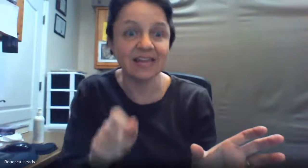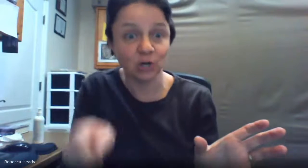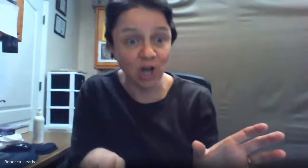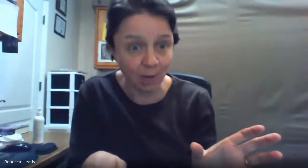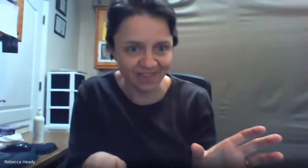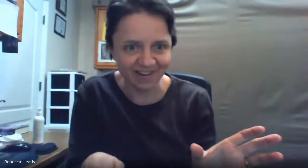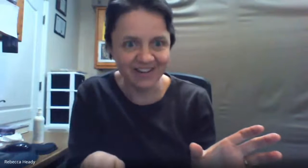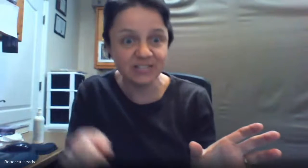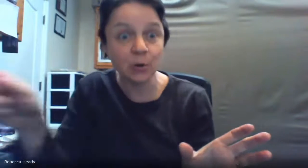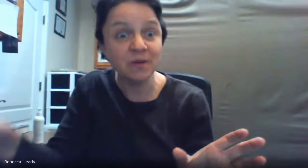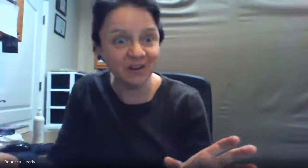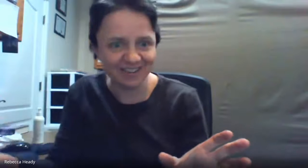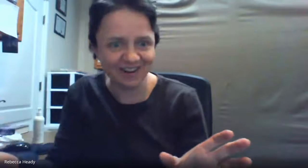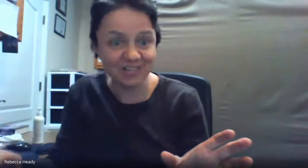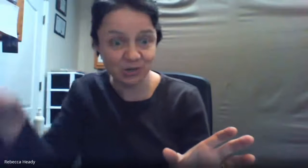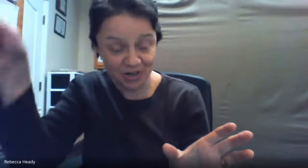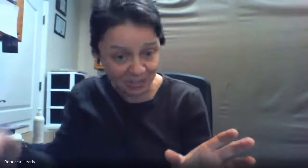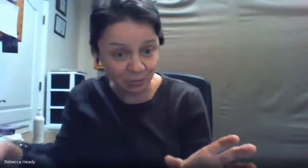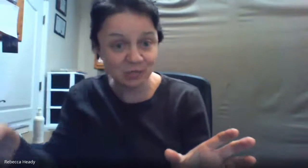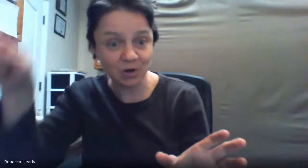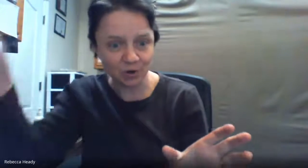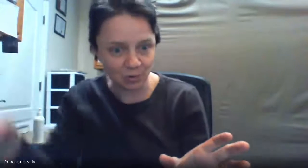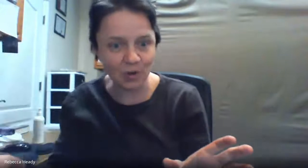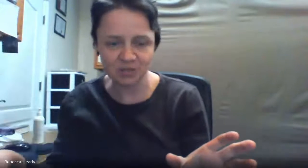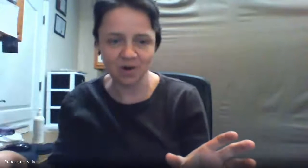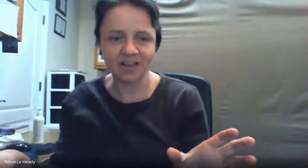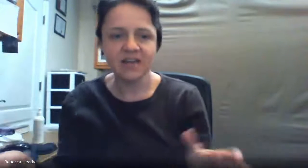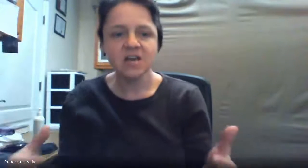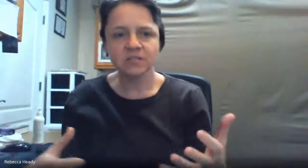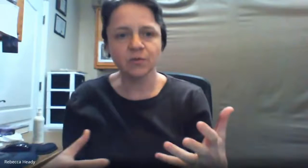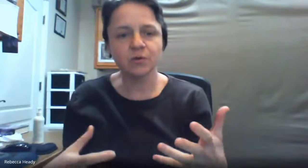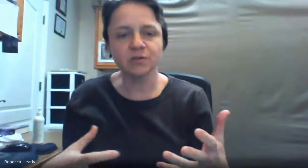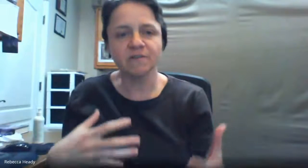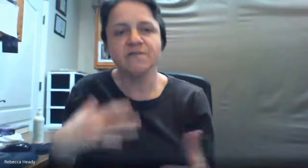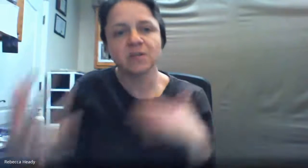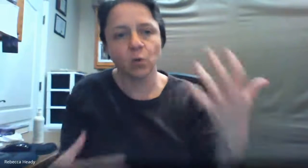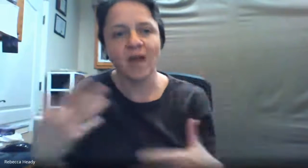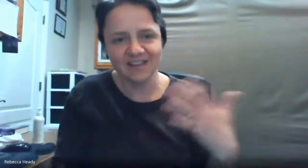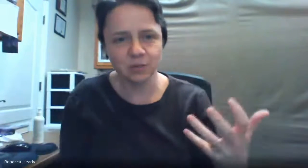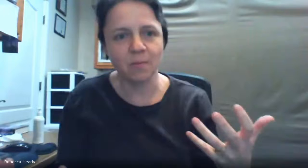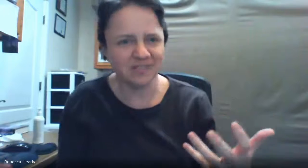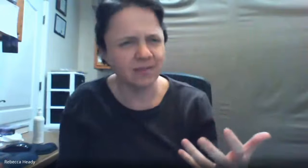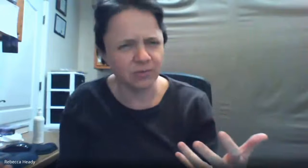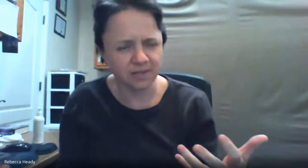is there a comma there? Is there a period there? Is it an exclamation mark or a question mark? So there's a physical way to represent those